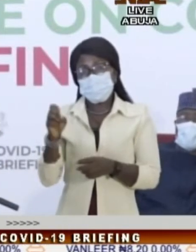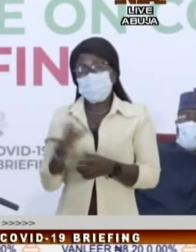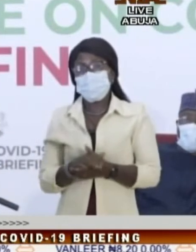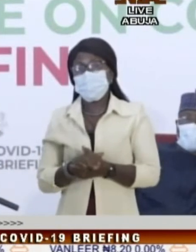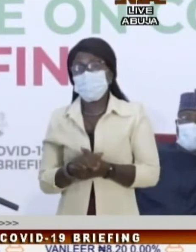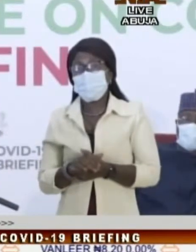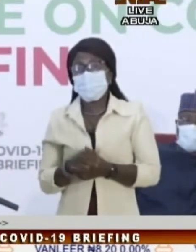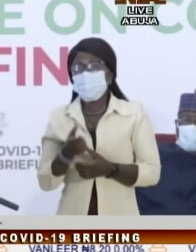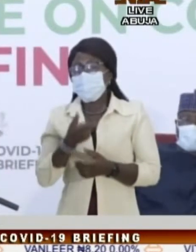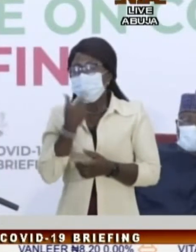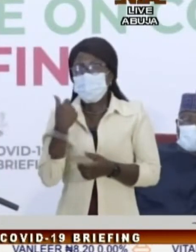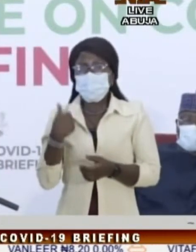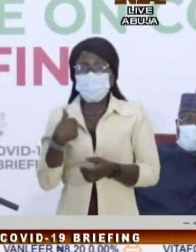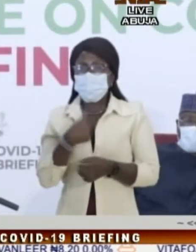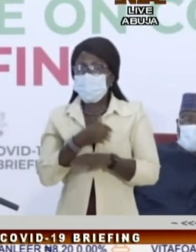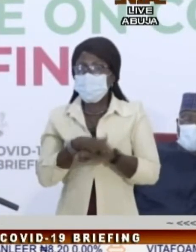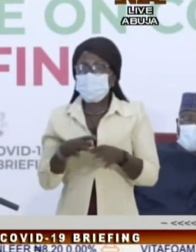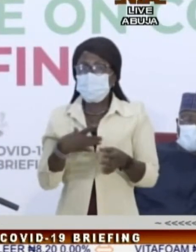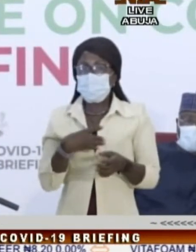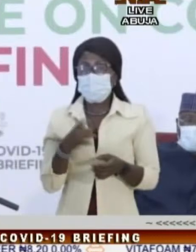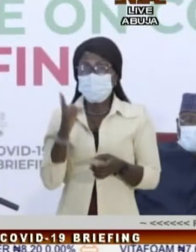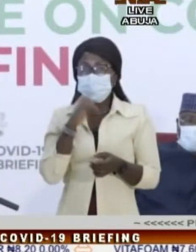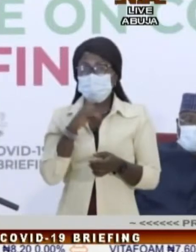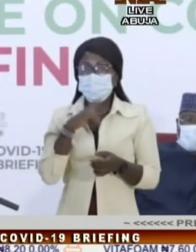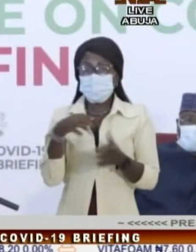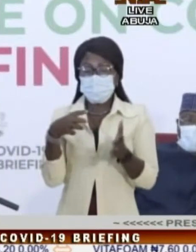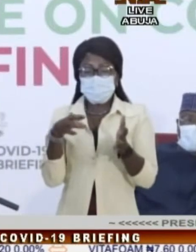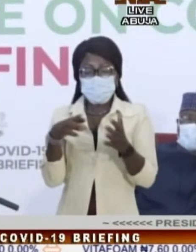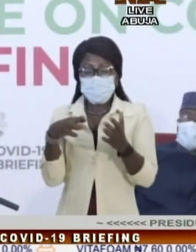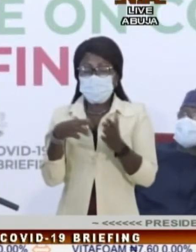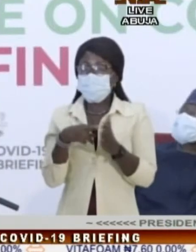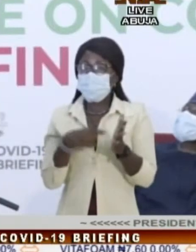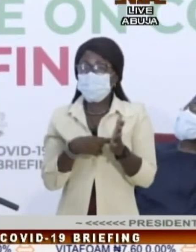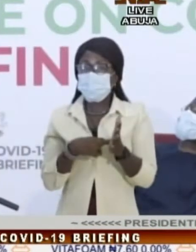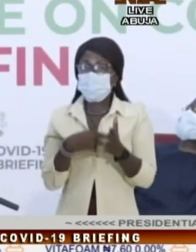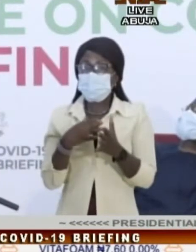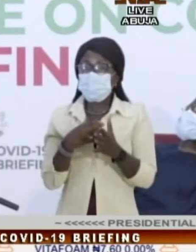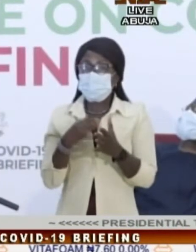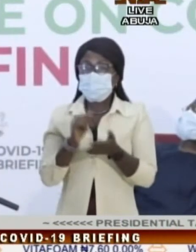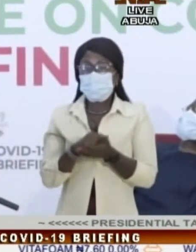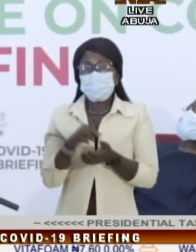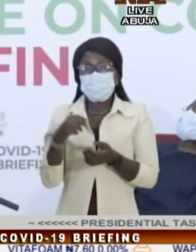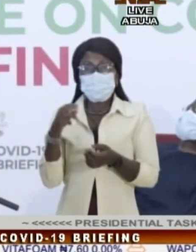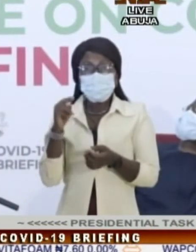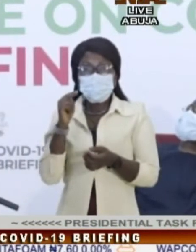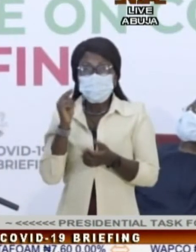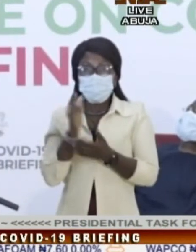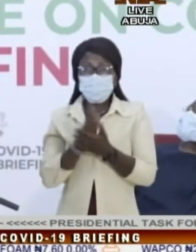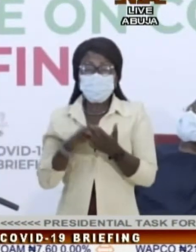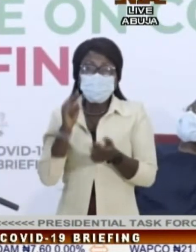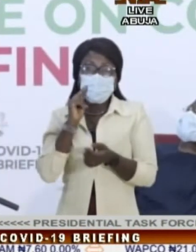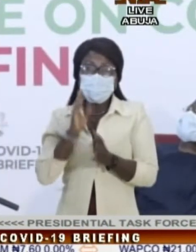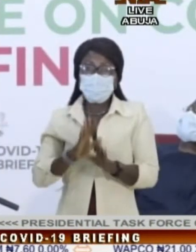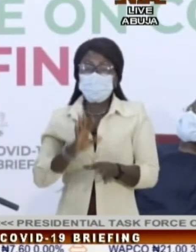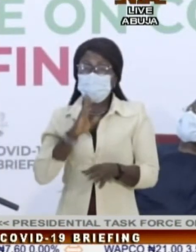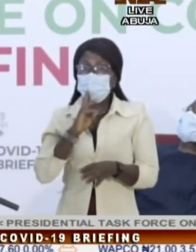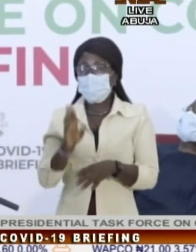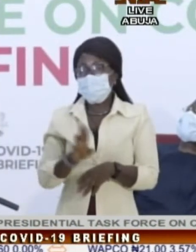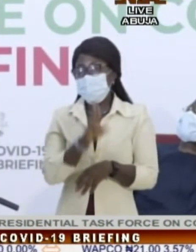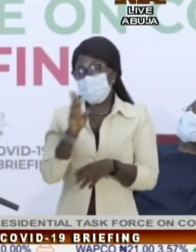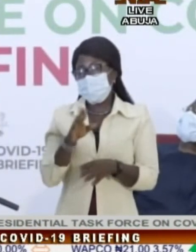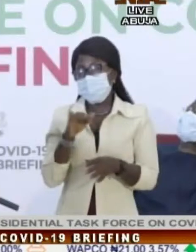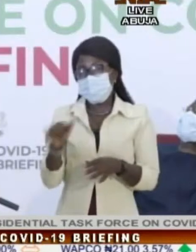su ci gaba ne, ba ma fatan haka, domin shi kanshi matsala ne wajen tattalin arzikin ƙasa,